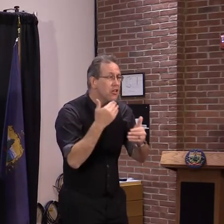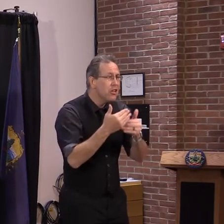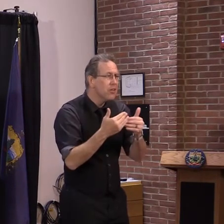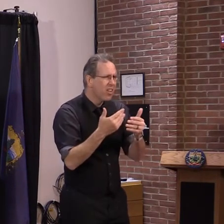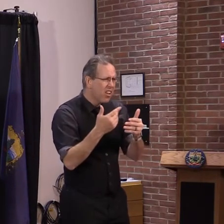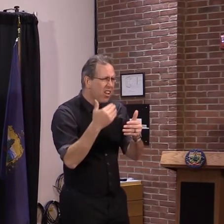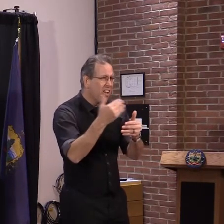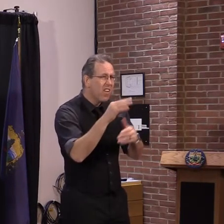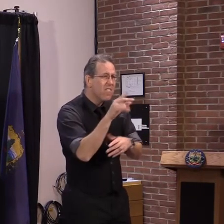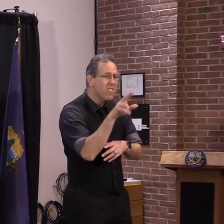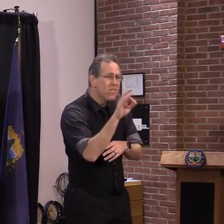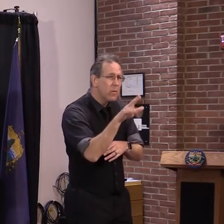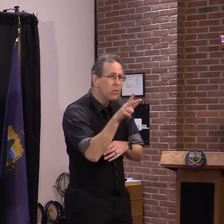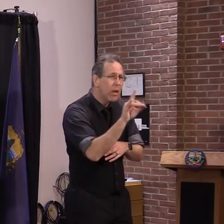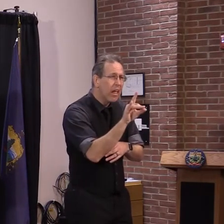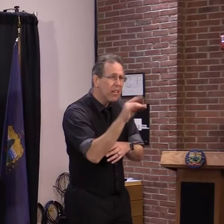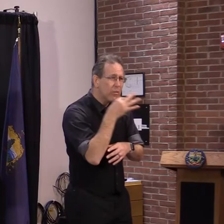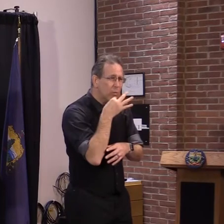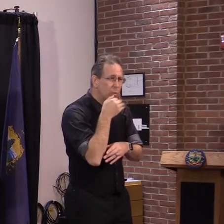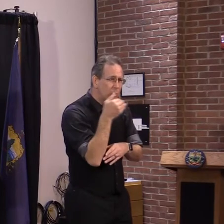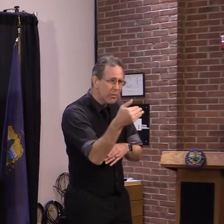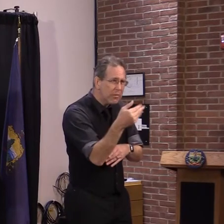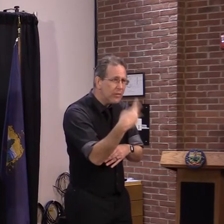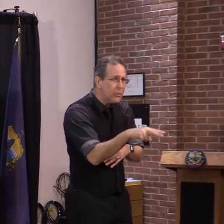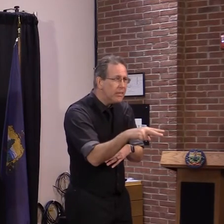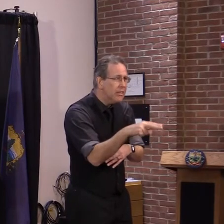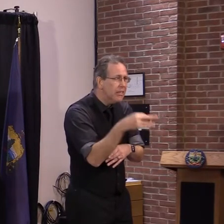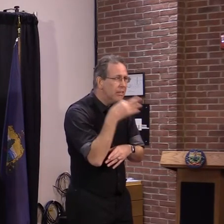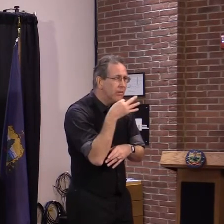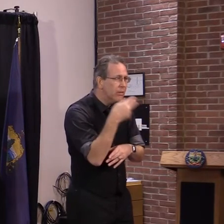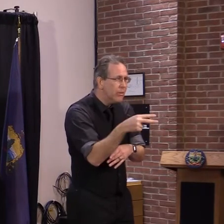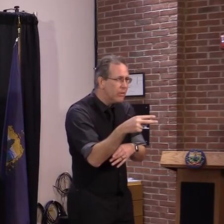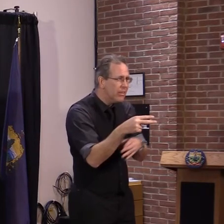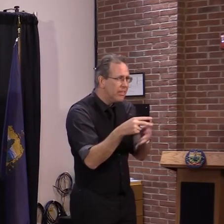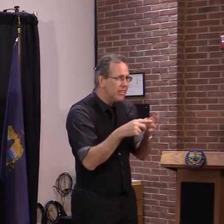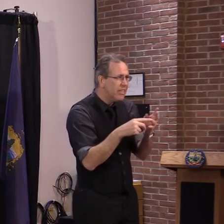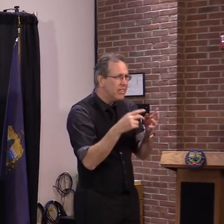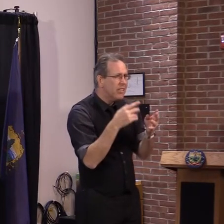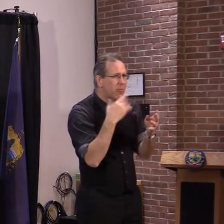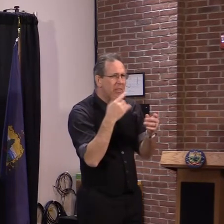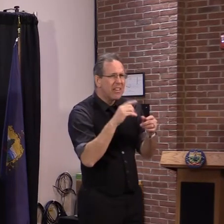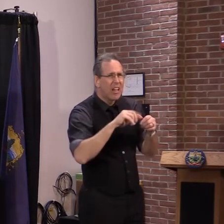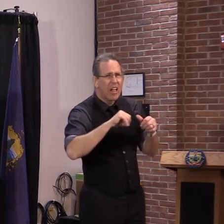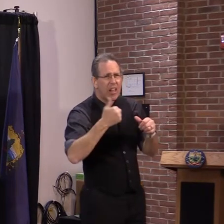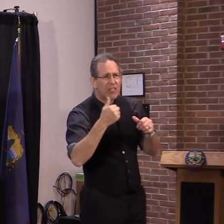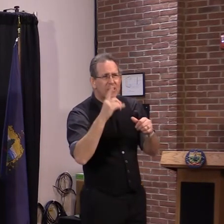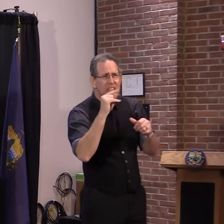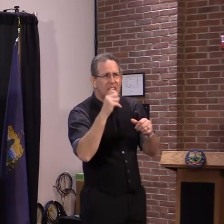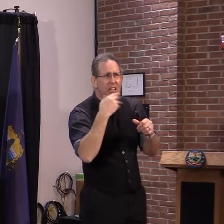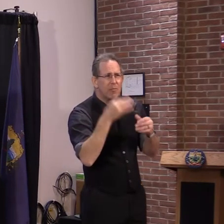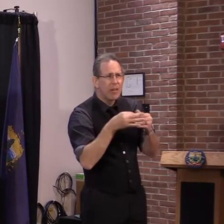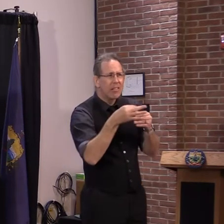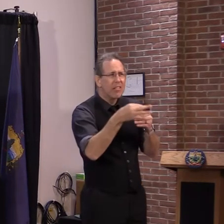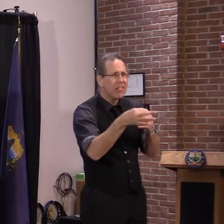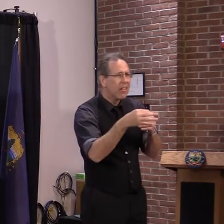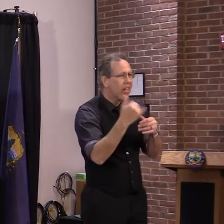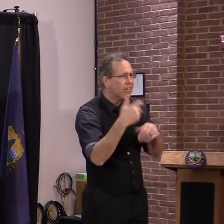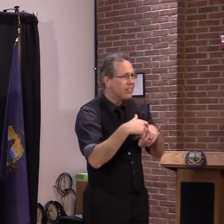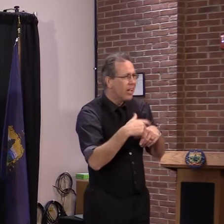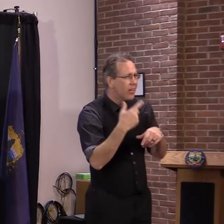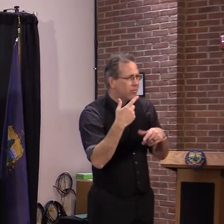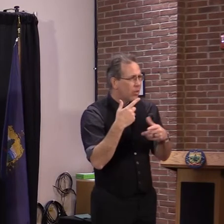break. March 2nd is when a lot of schools are going to be reopening. Are you suggesting that they come back day one, no